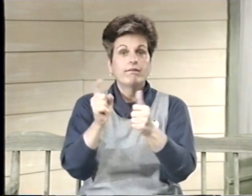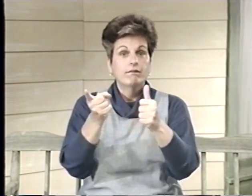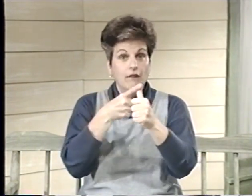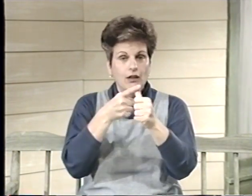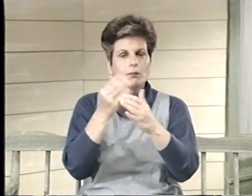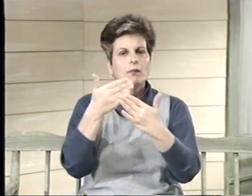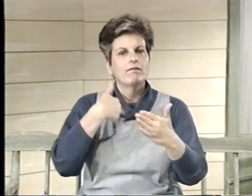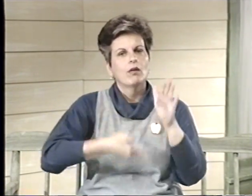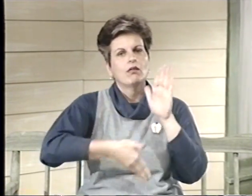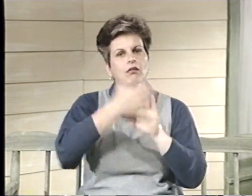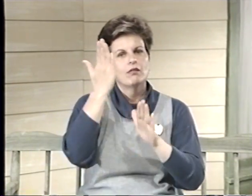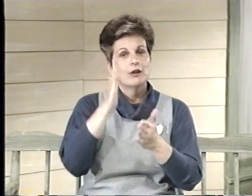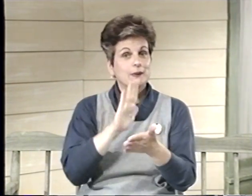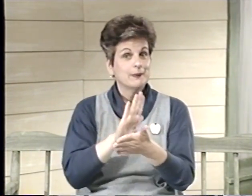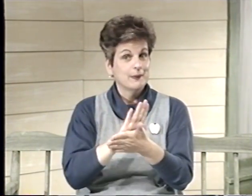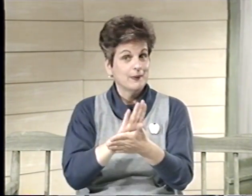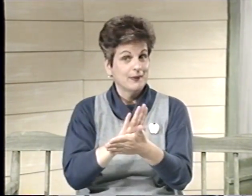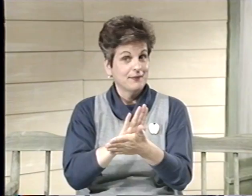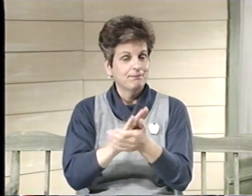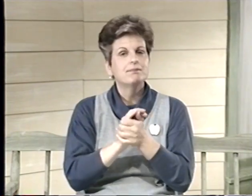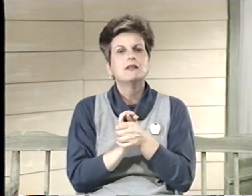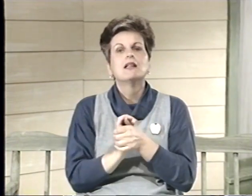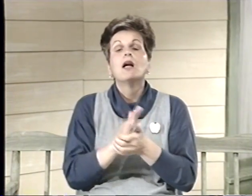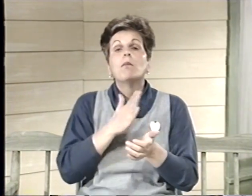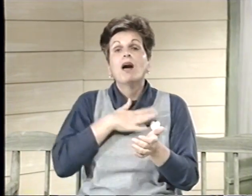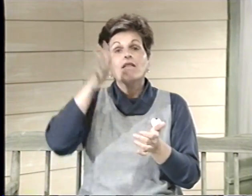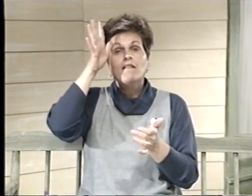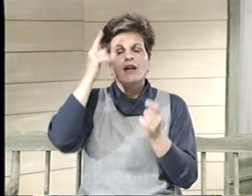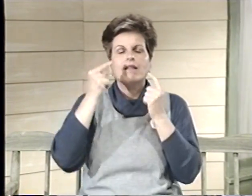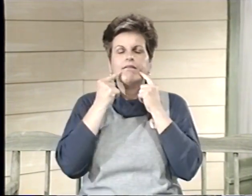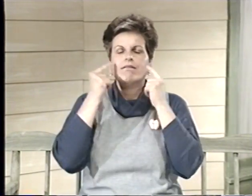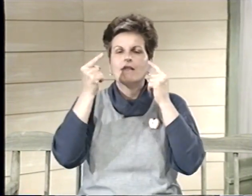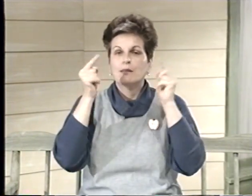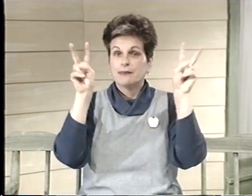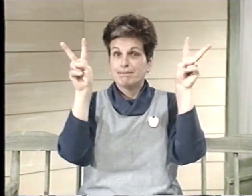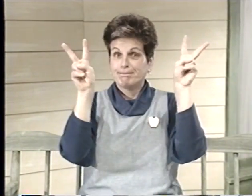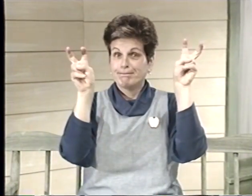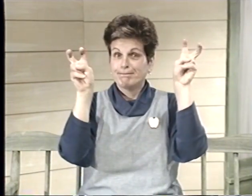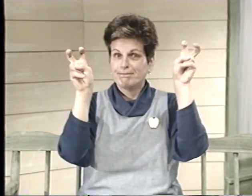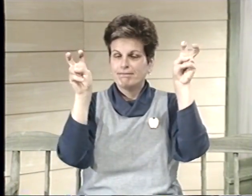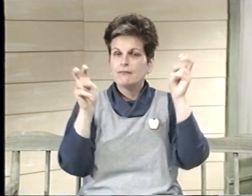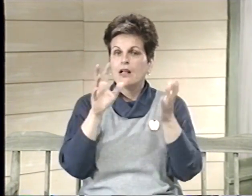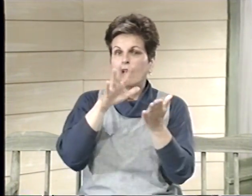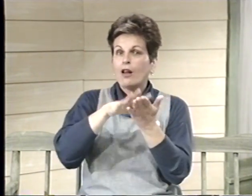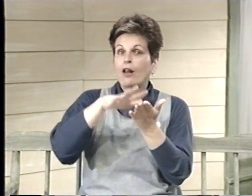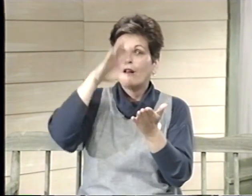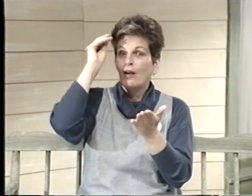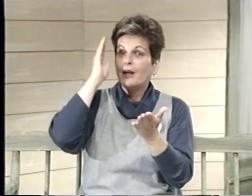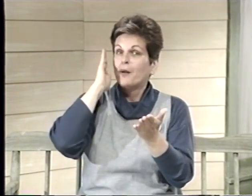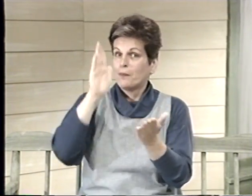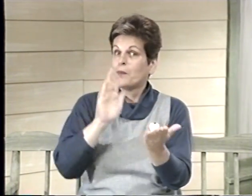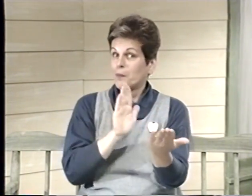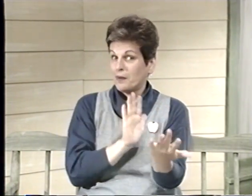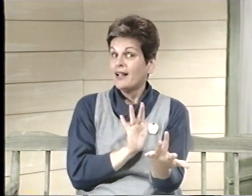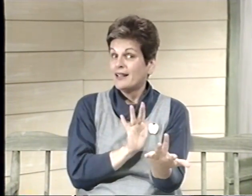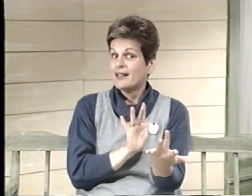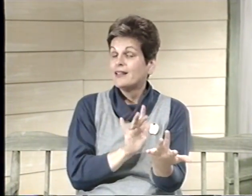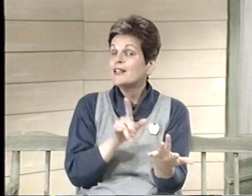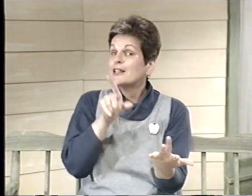my work first before I left for school. My father had a famous saying, "Learning will wait,